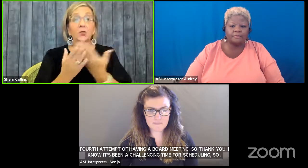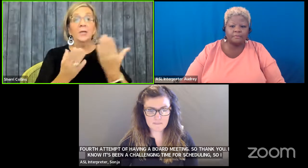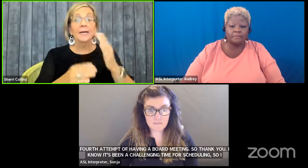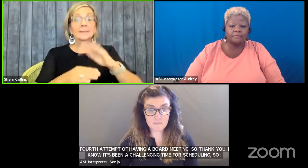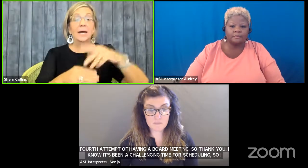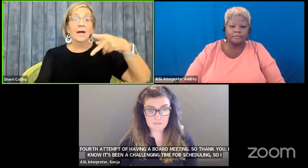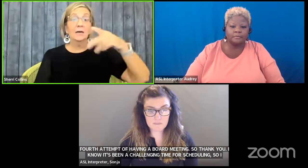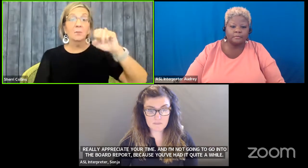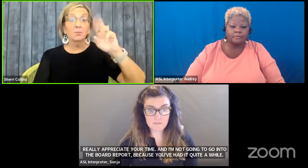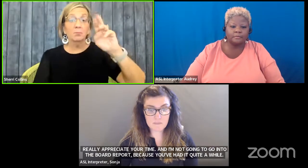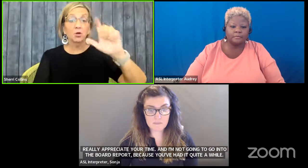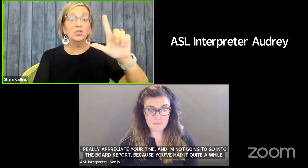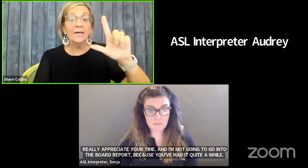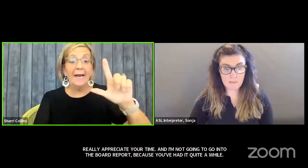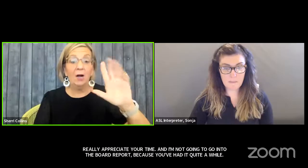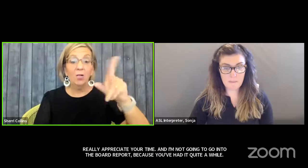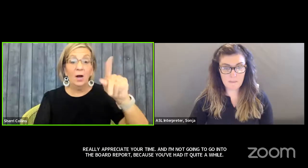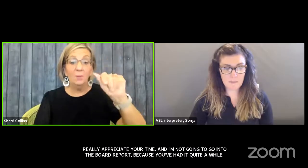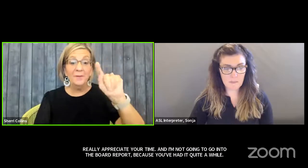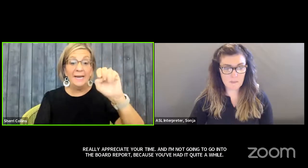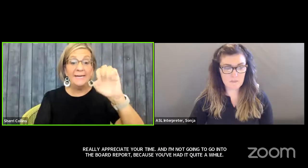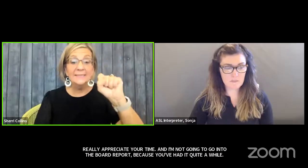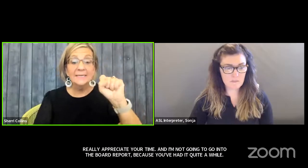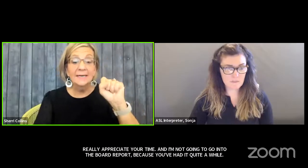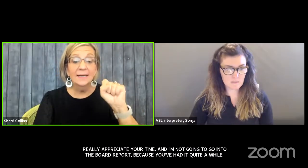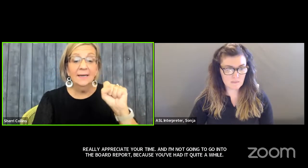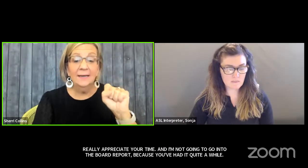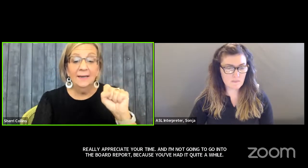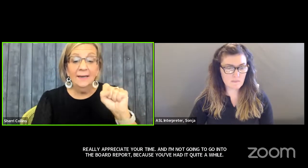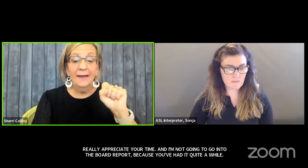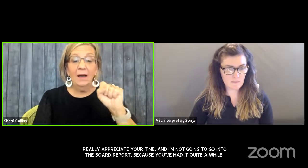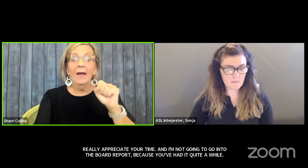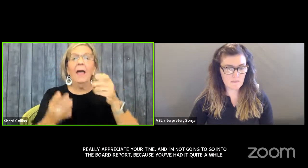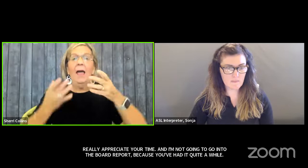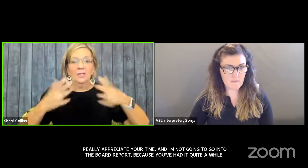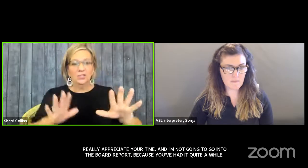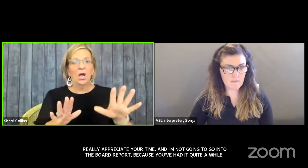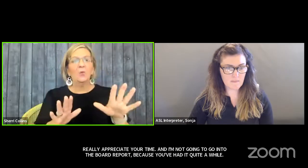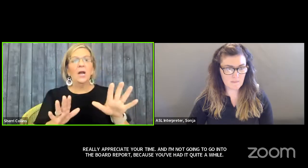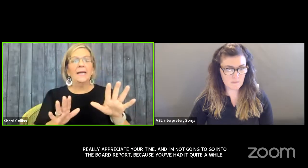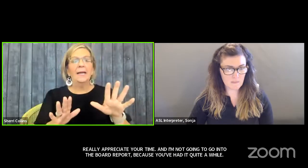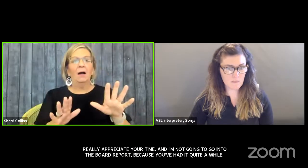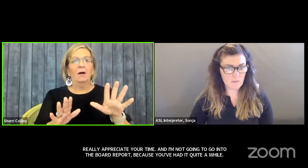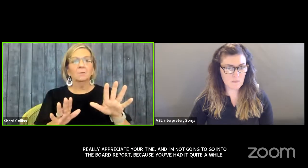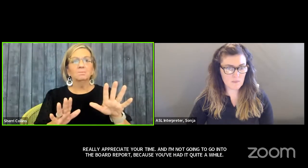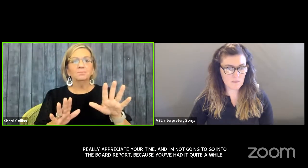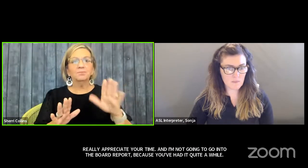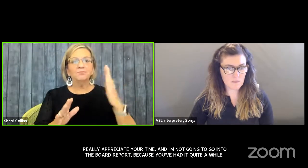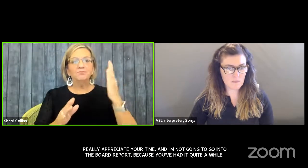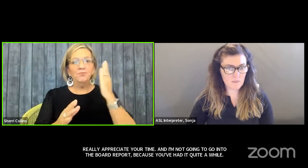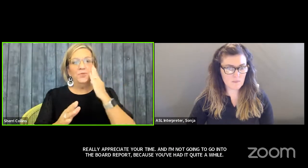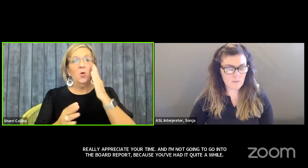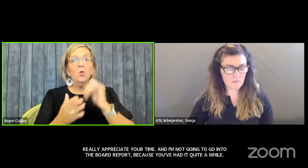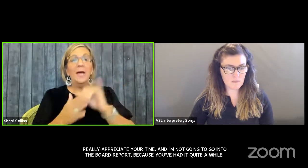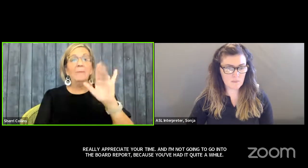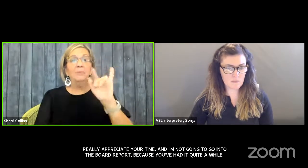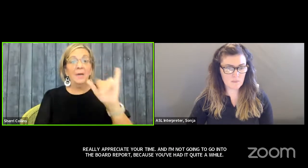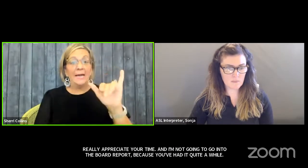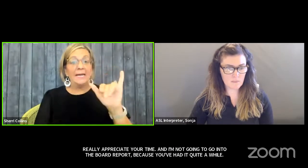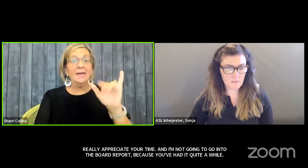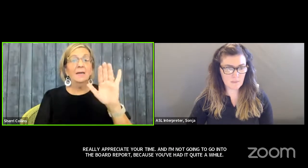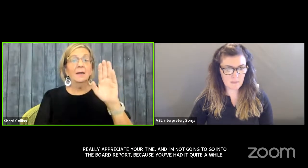a few things on personnel update. As you already know,